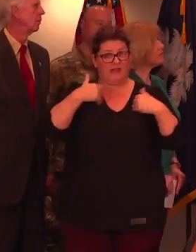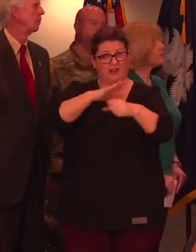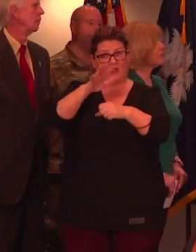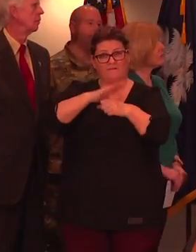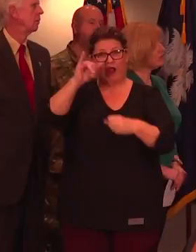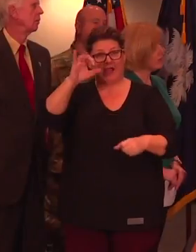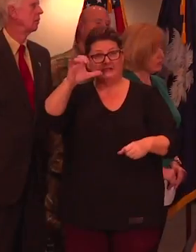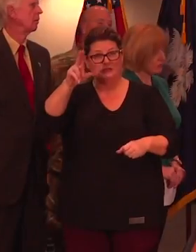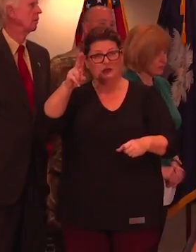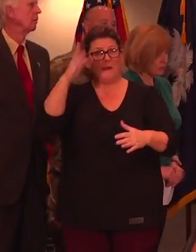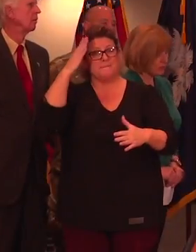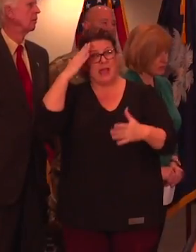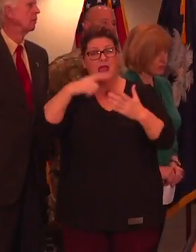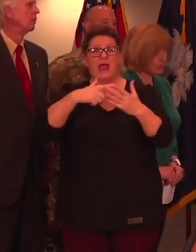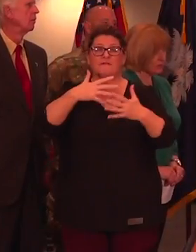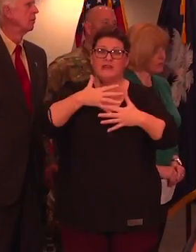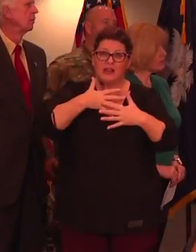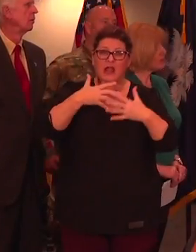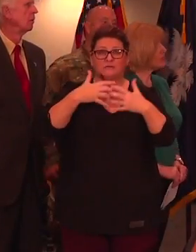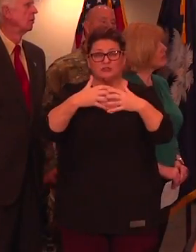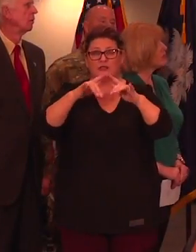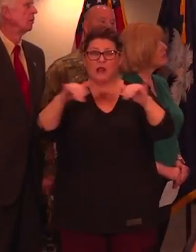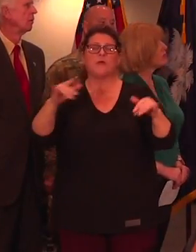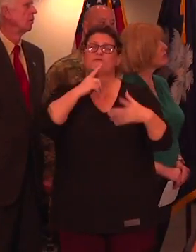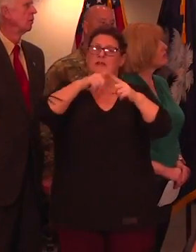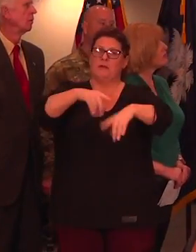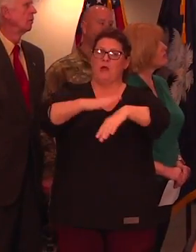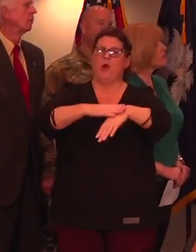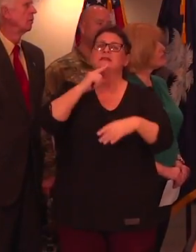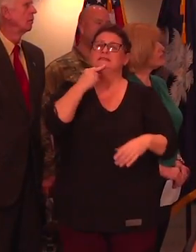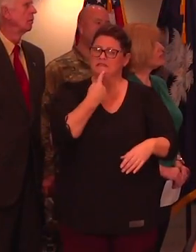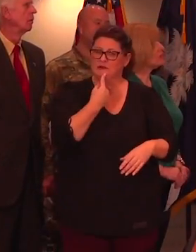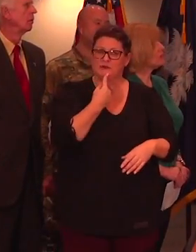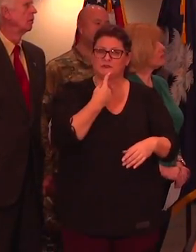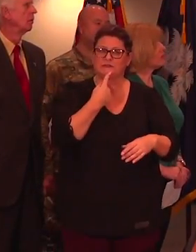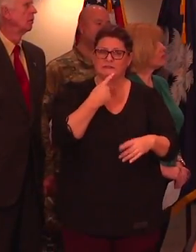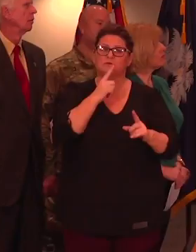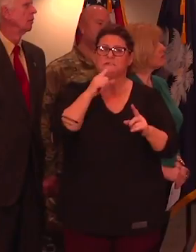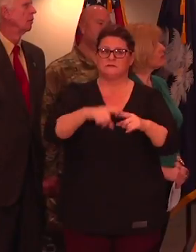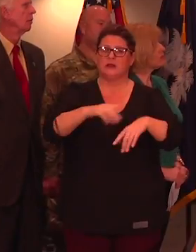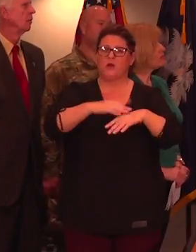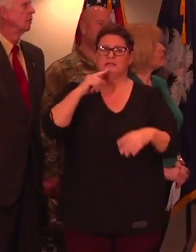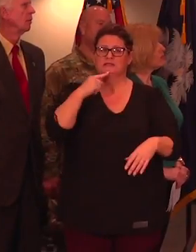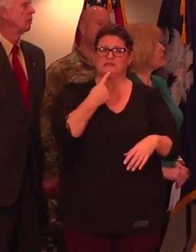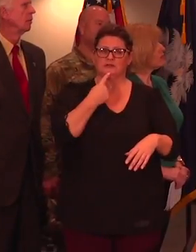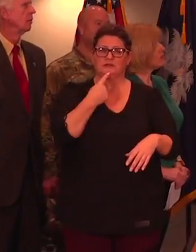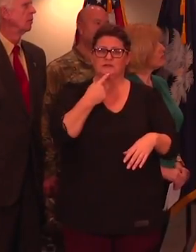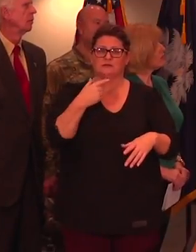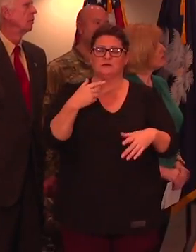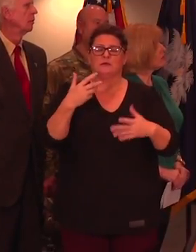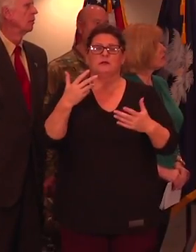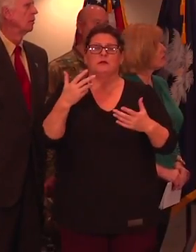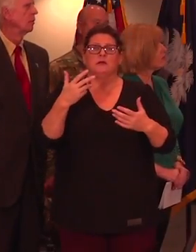ICU beds or ventilators? It will depend upon the severity of the illness. I think the steps taken, although